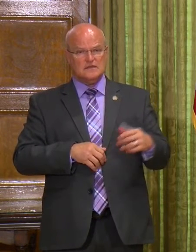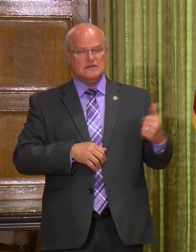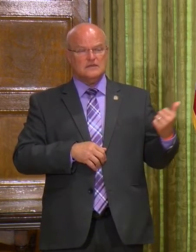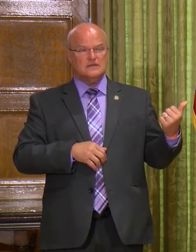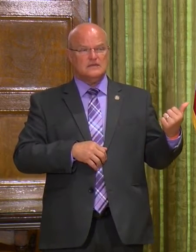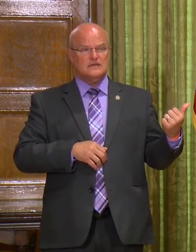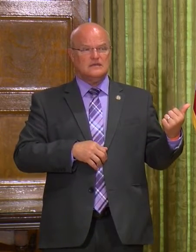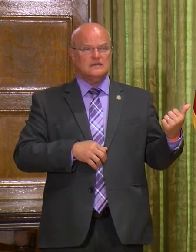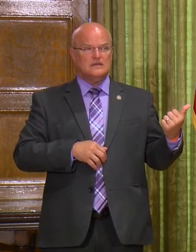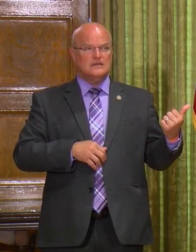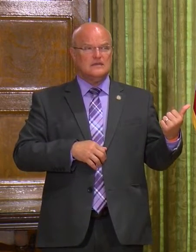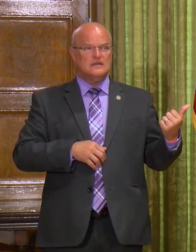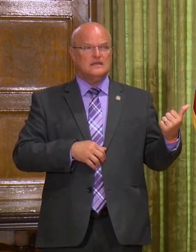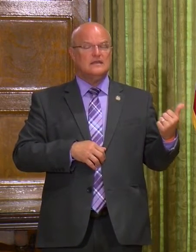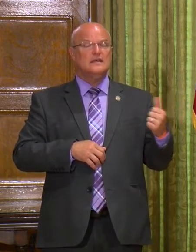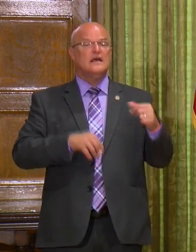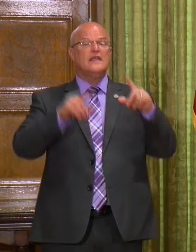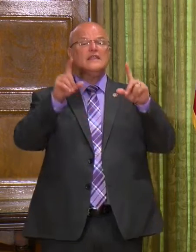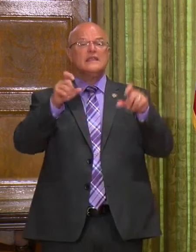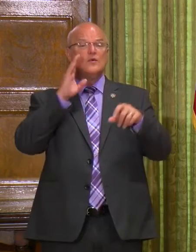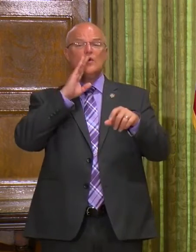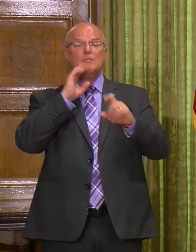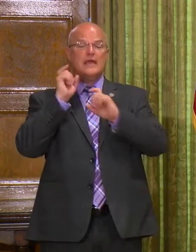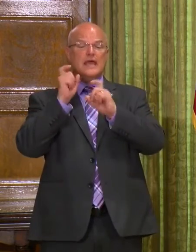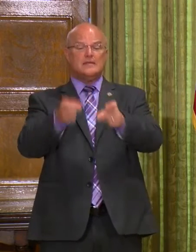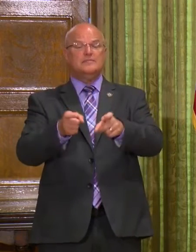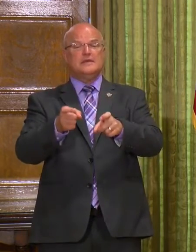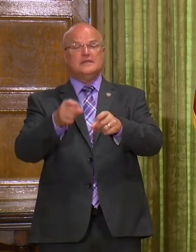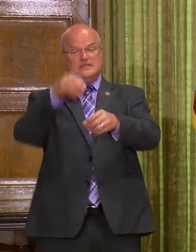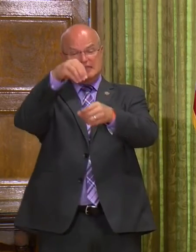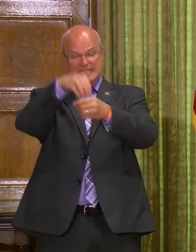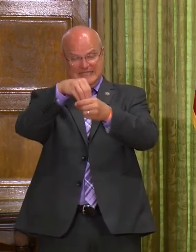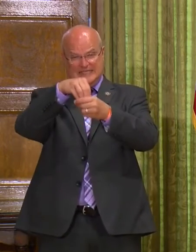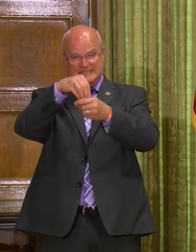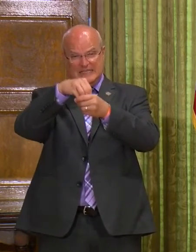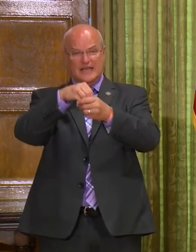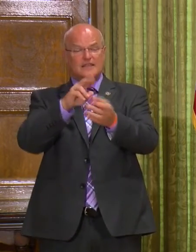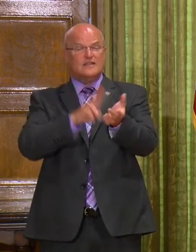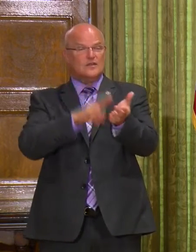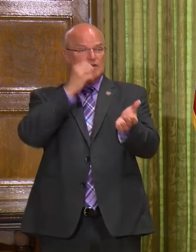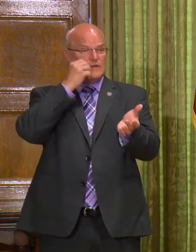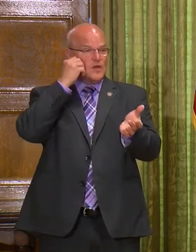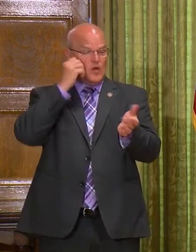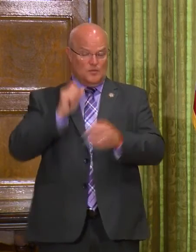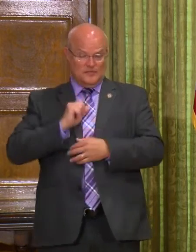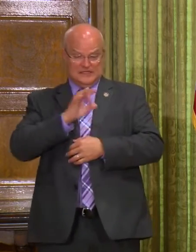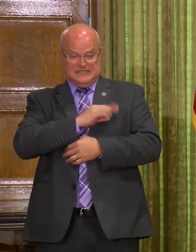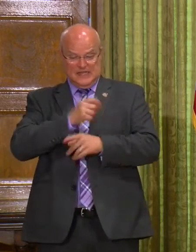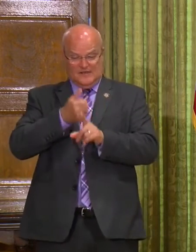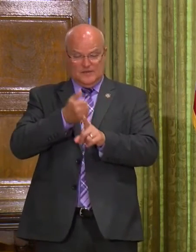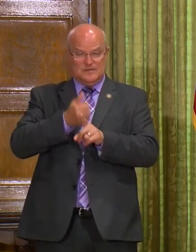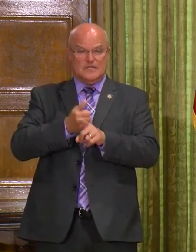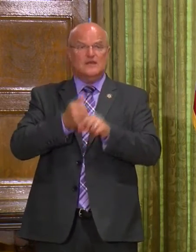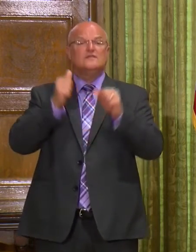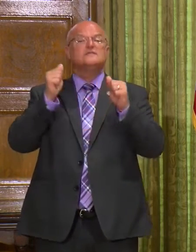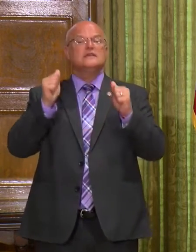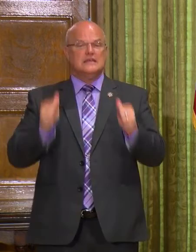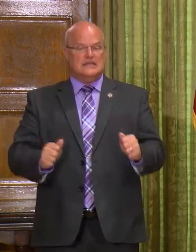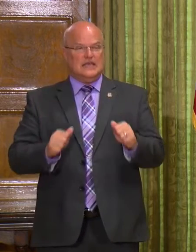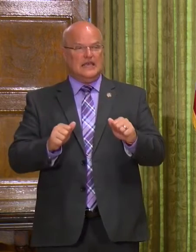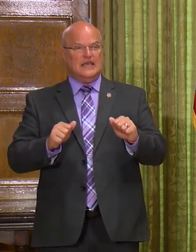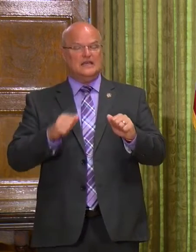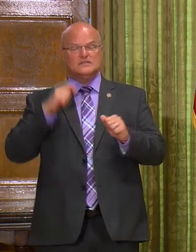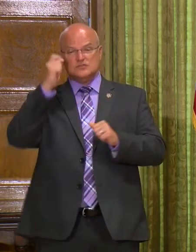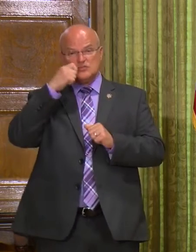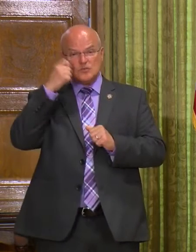the test? The tests will be administered in the nursing home. The staff will be able to take